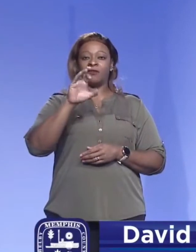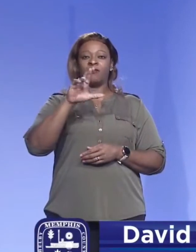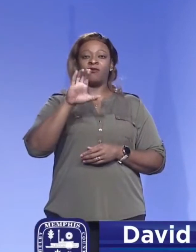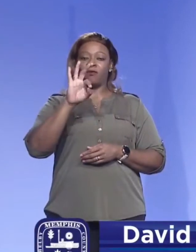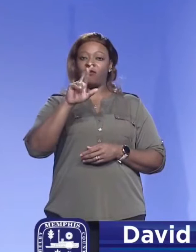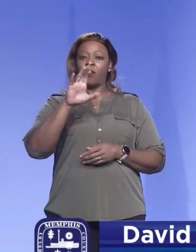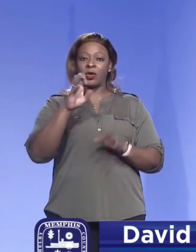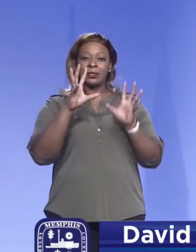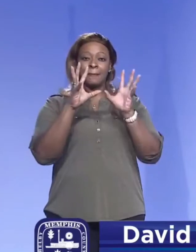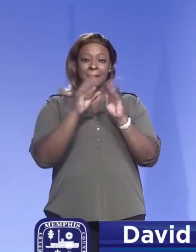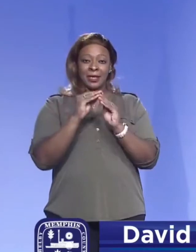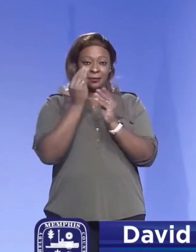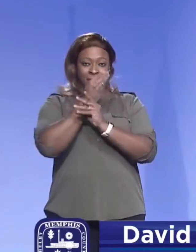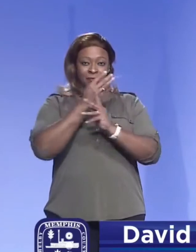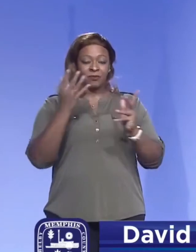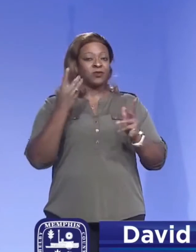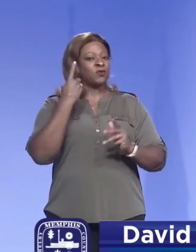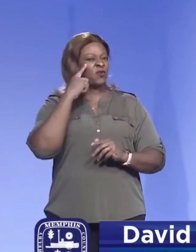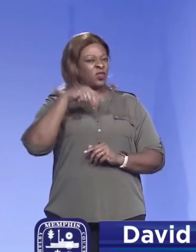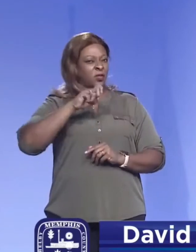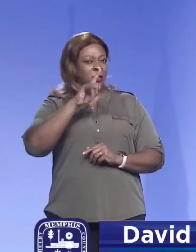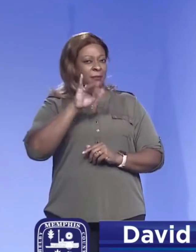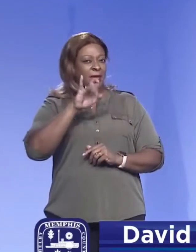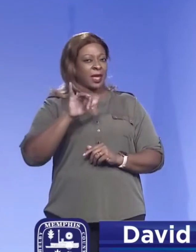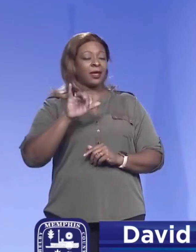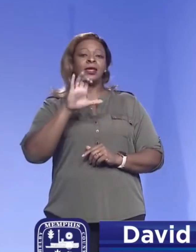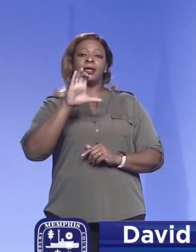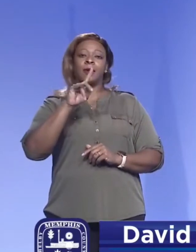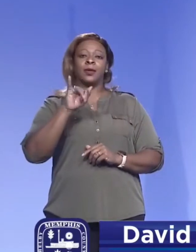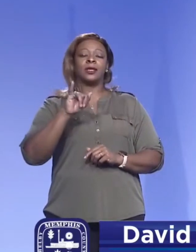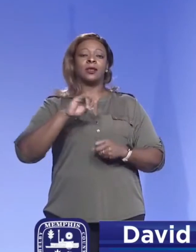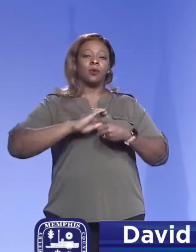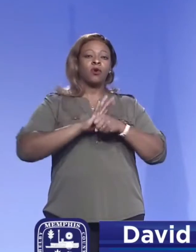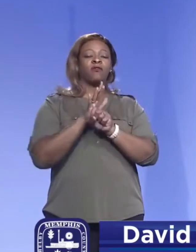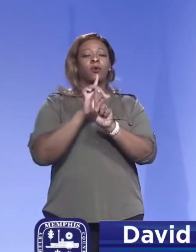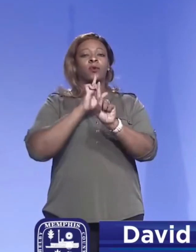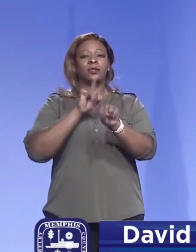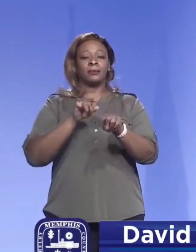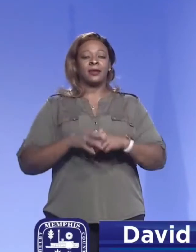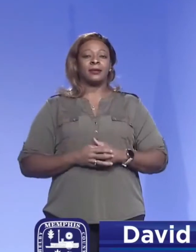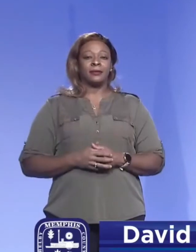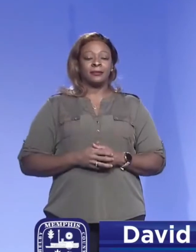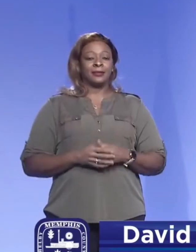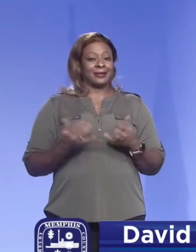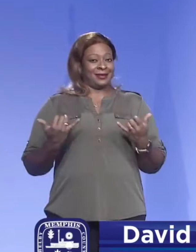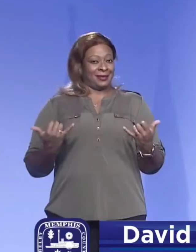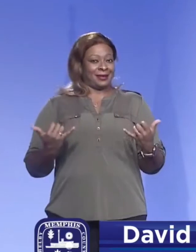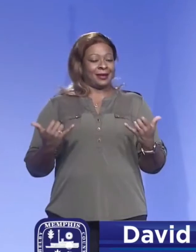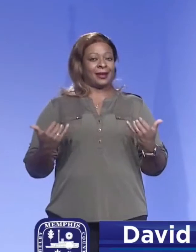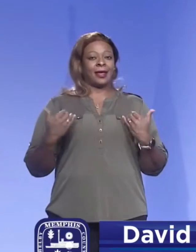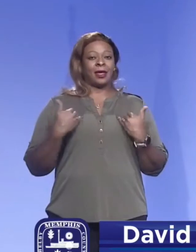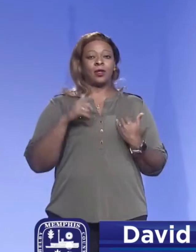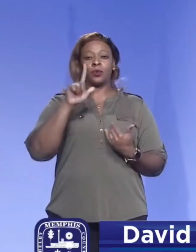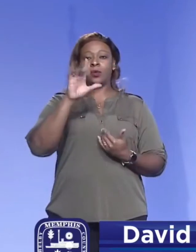news briefing for the COVID response. We have today